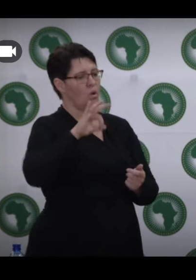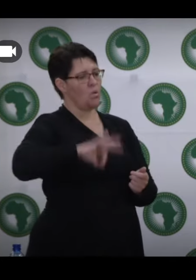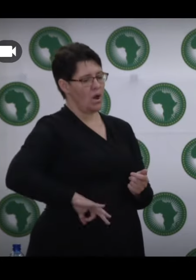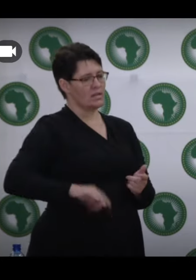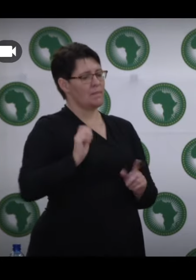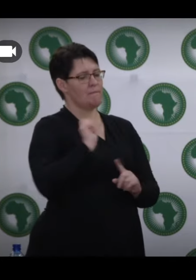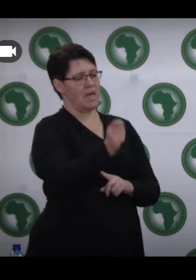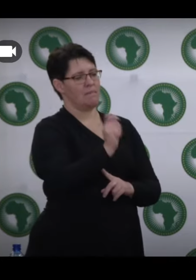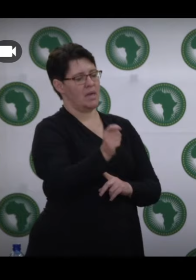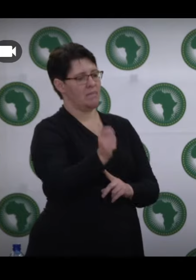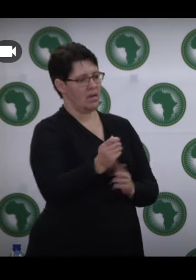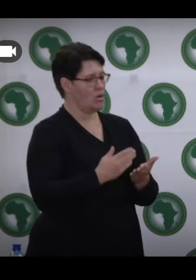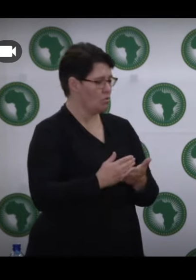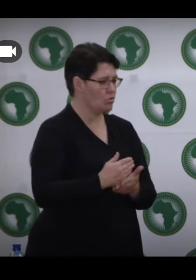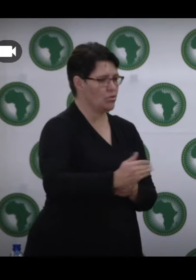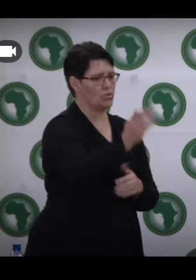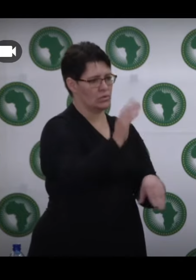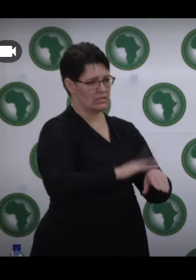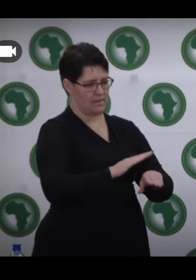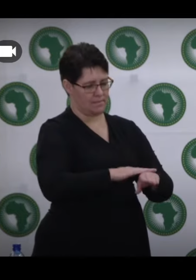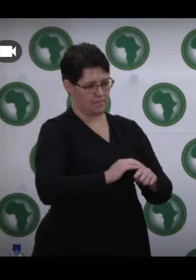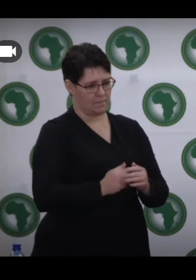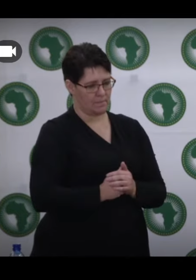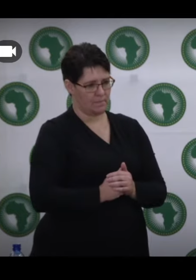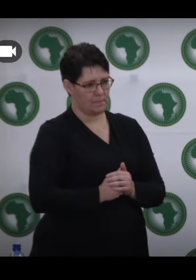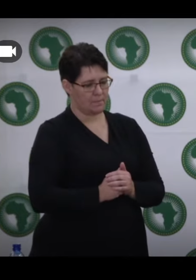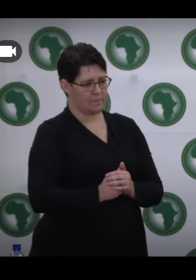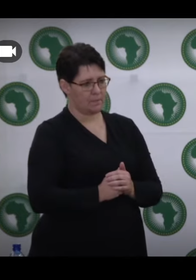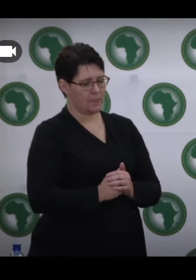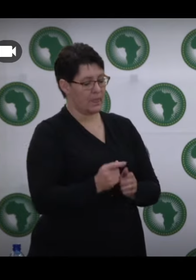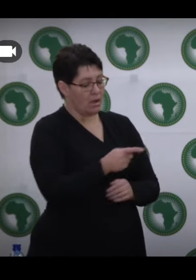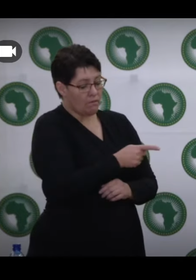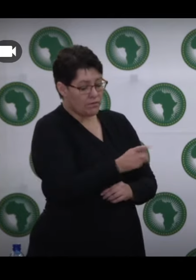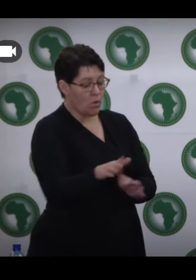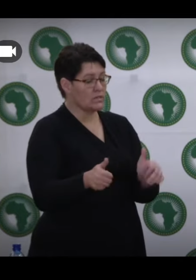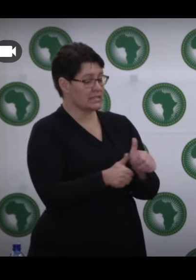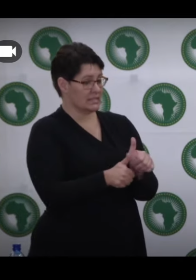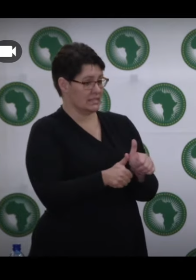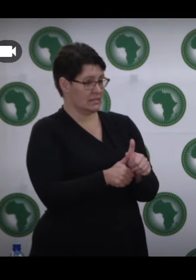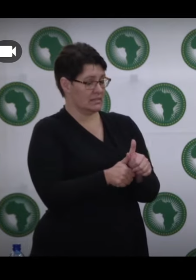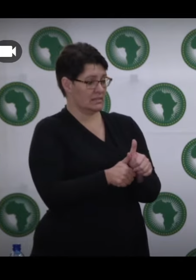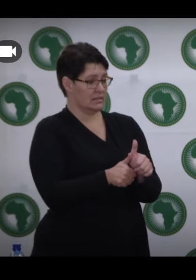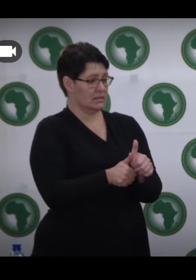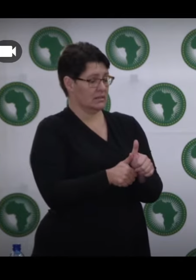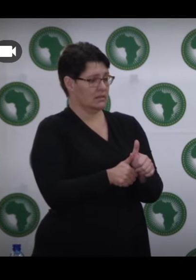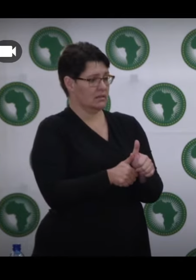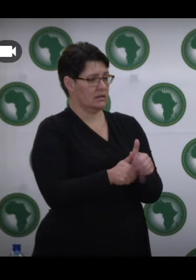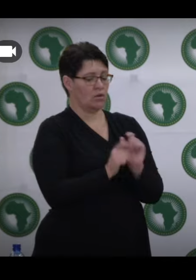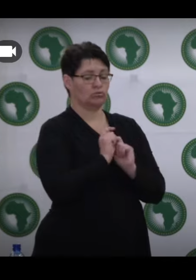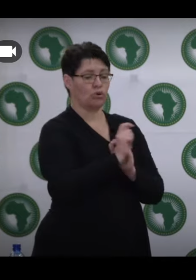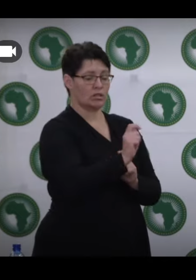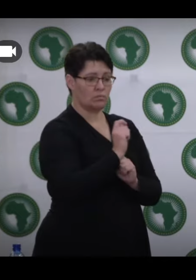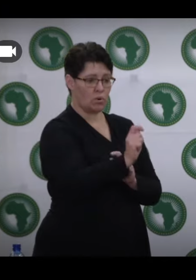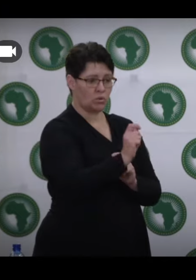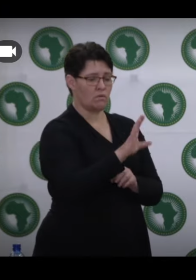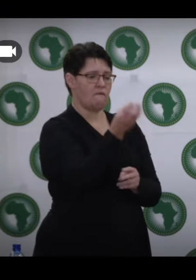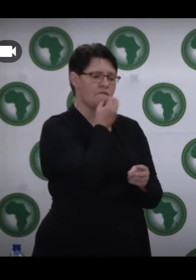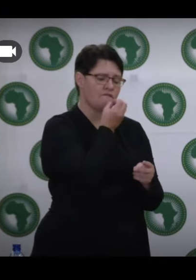and salary payments through this period. Those assisting in transportation